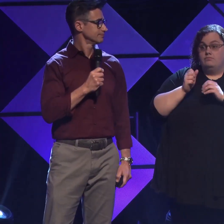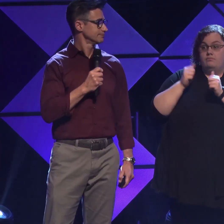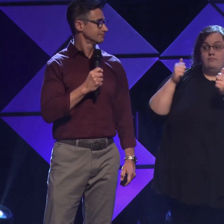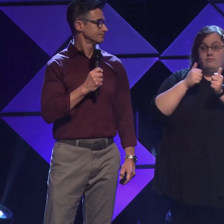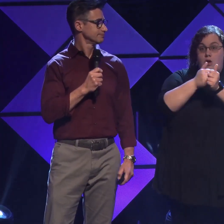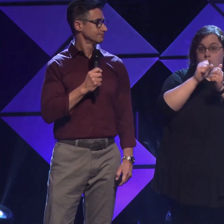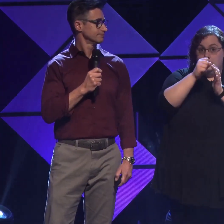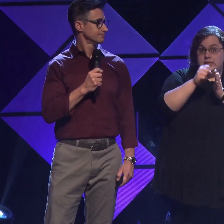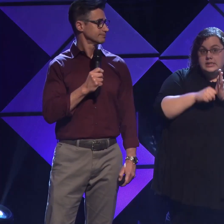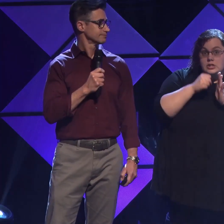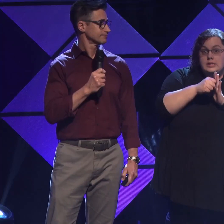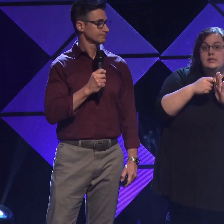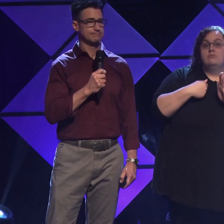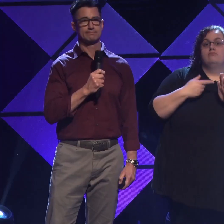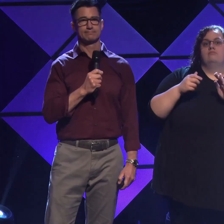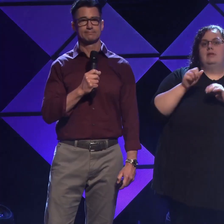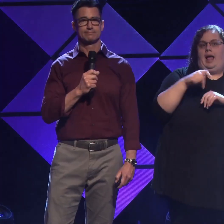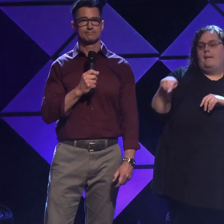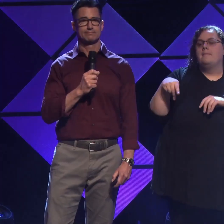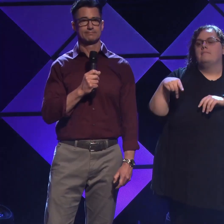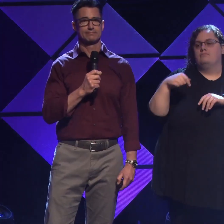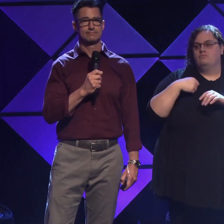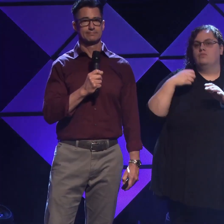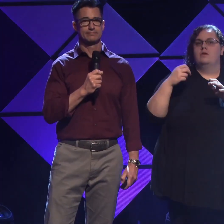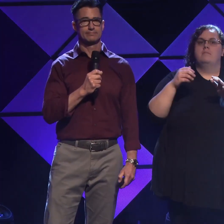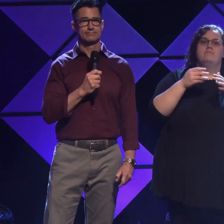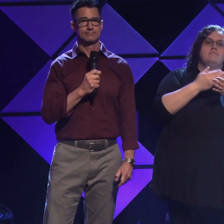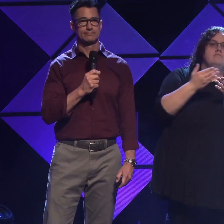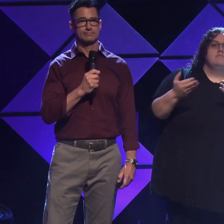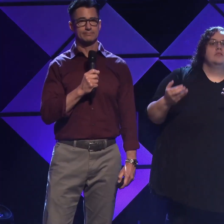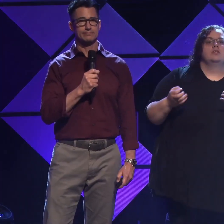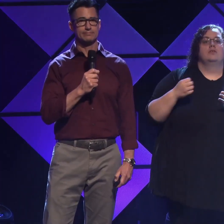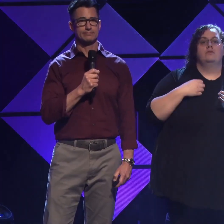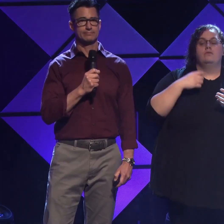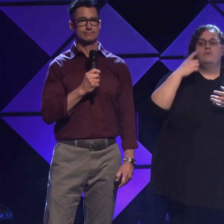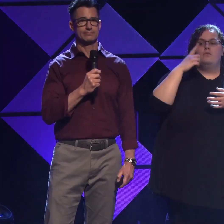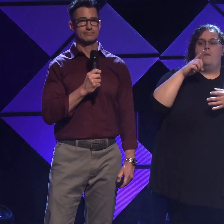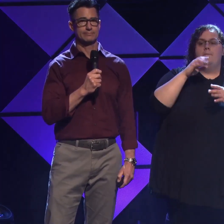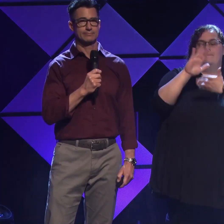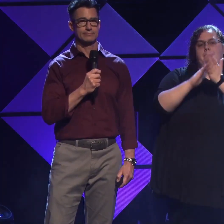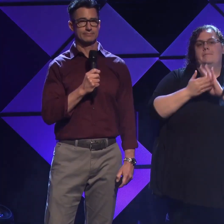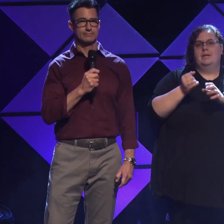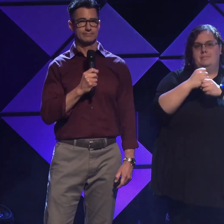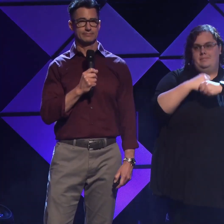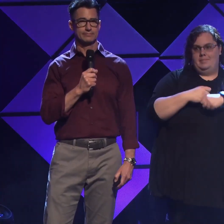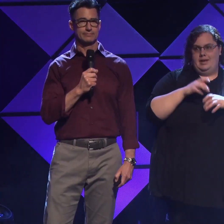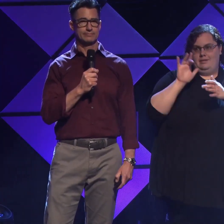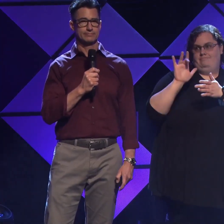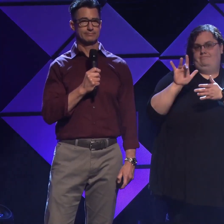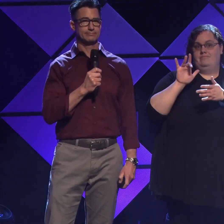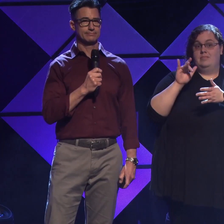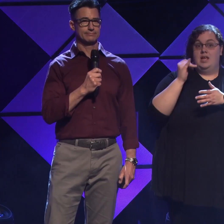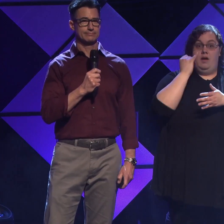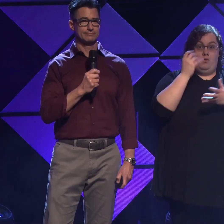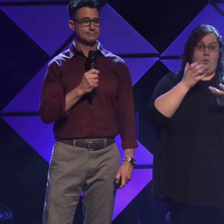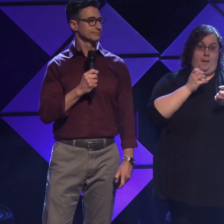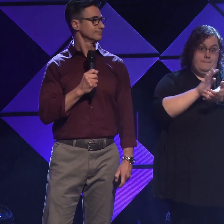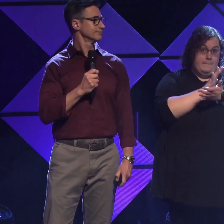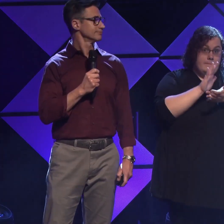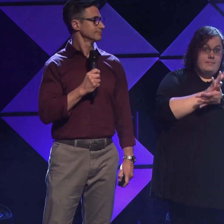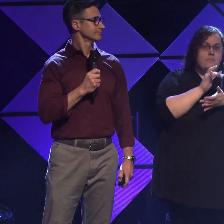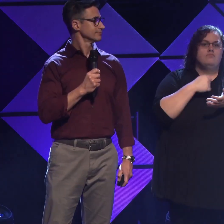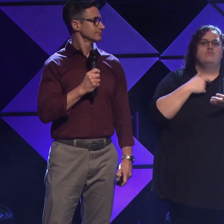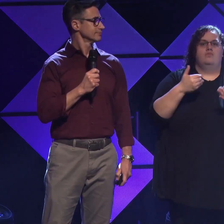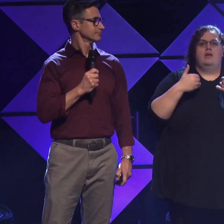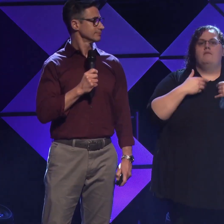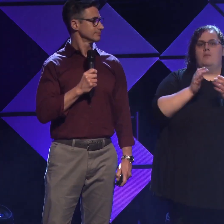the app. You'll find all of the journey materials in the peacemaking section of the app. But if you're a paper book person, you can pick up a